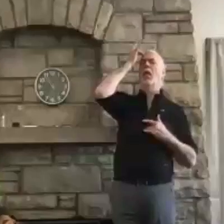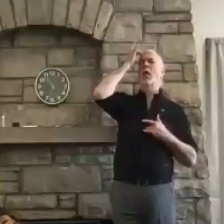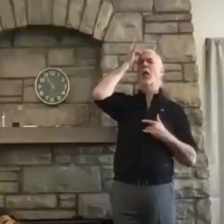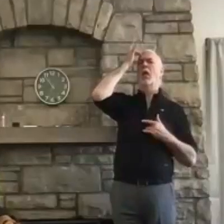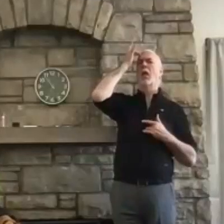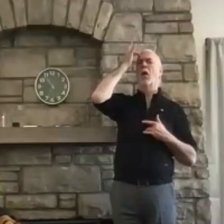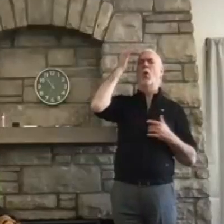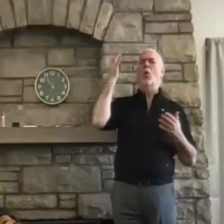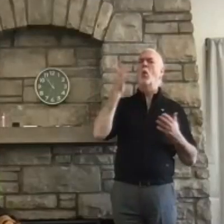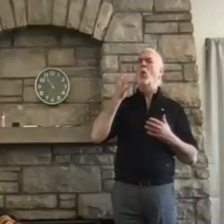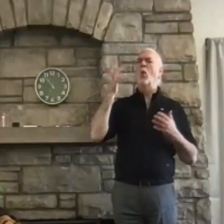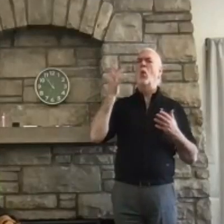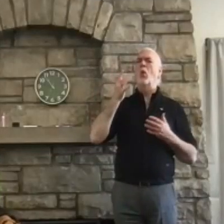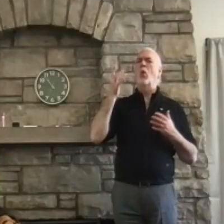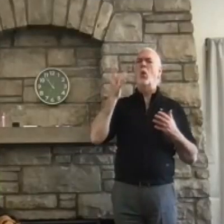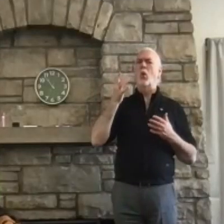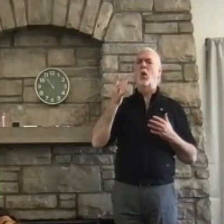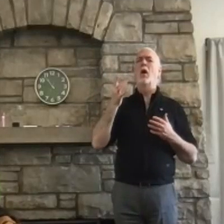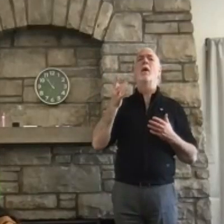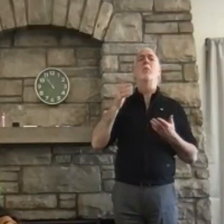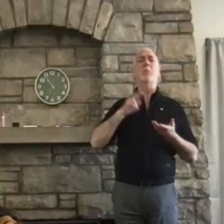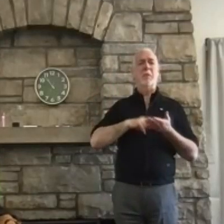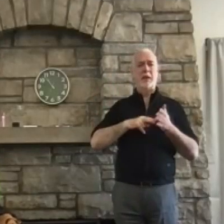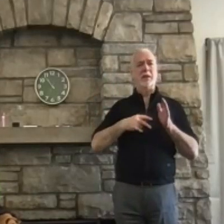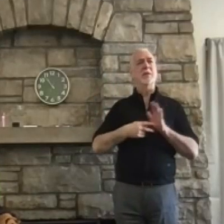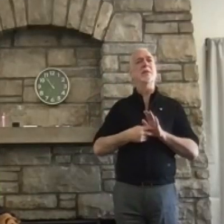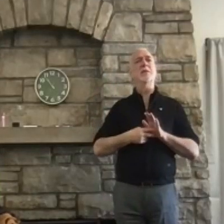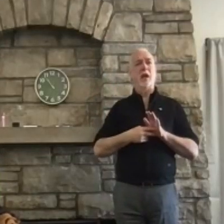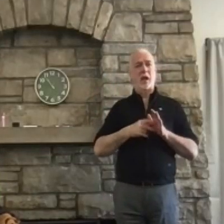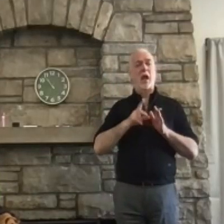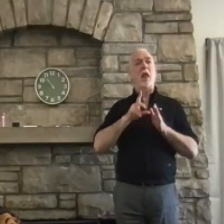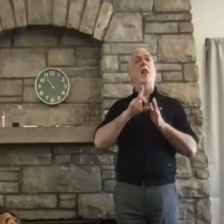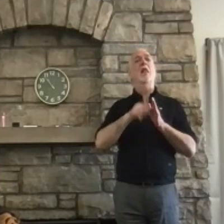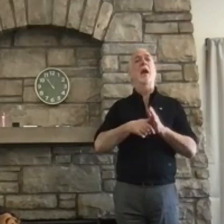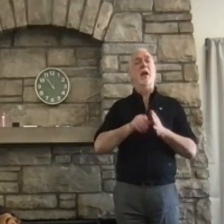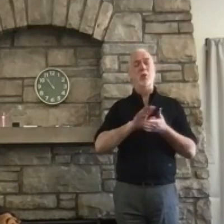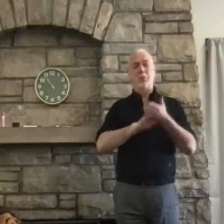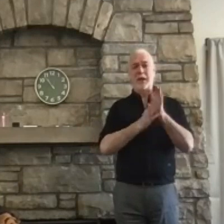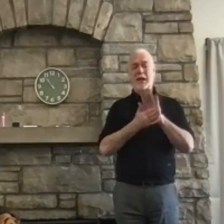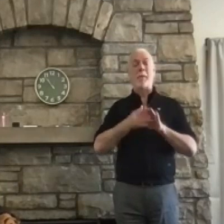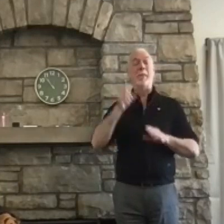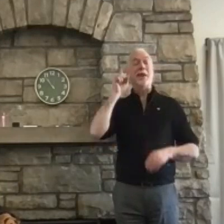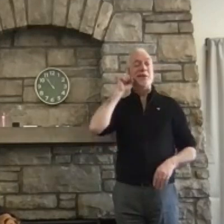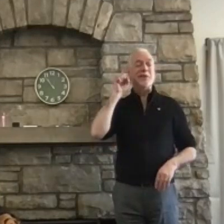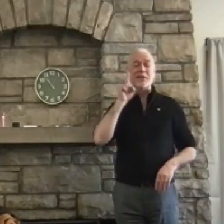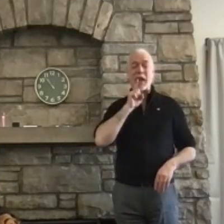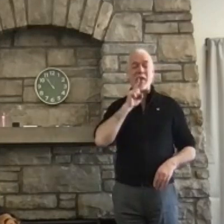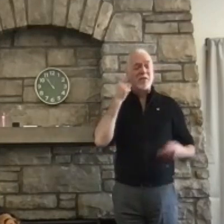an illness which meant she became deaf and blind.